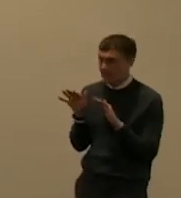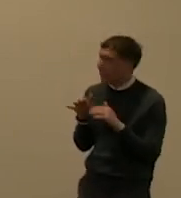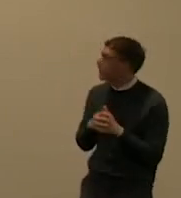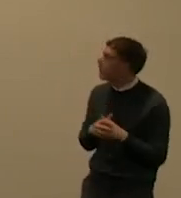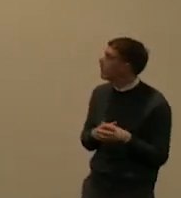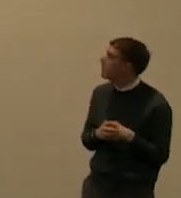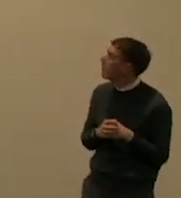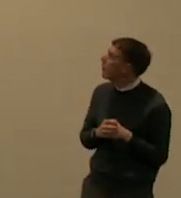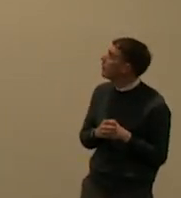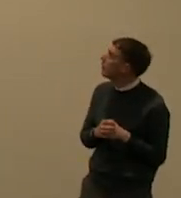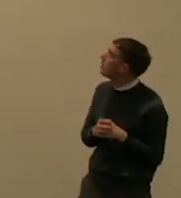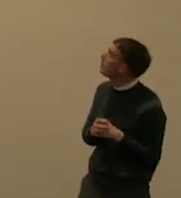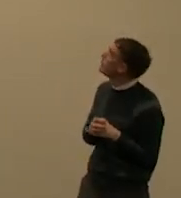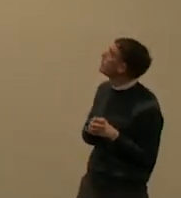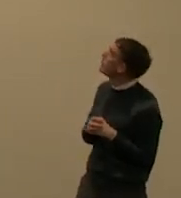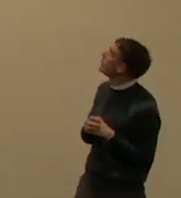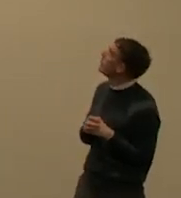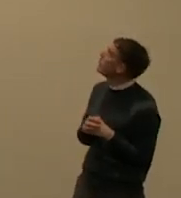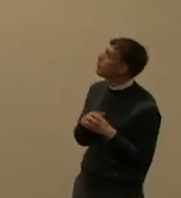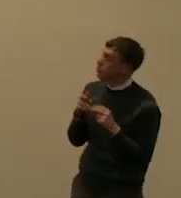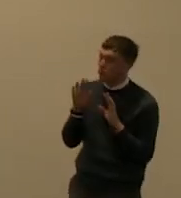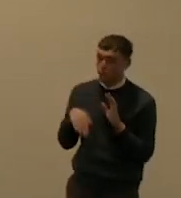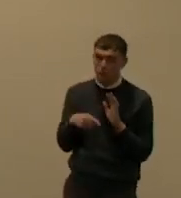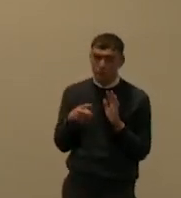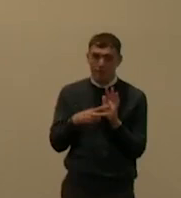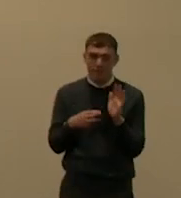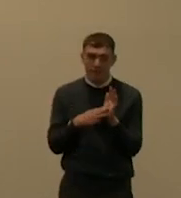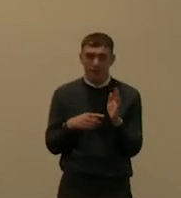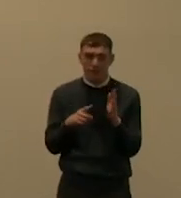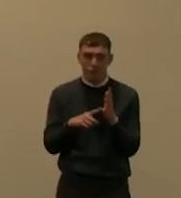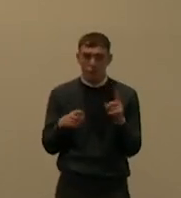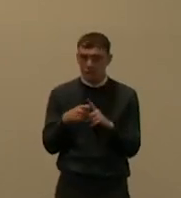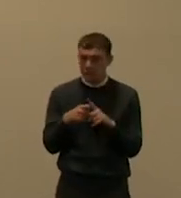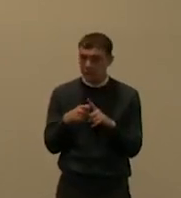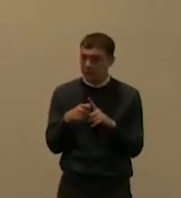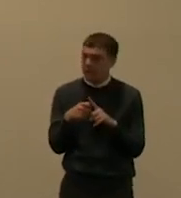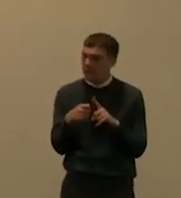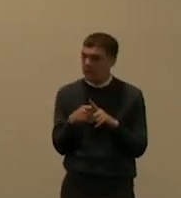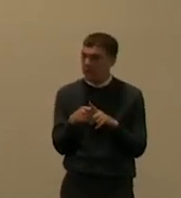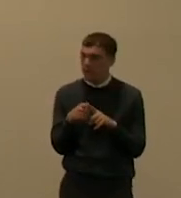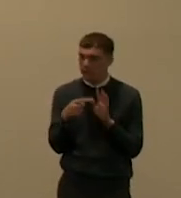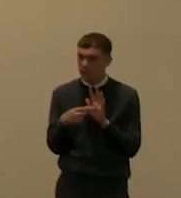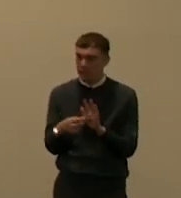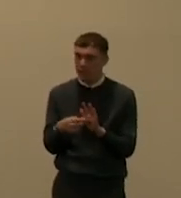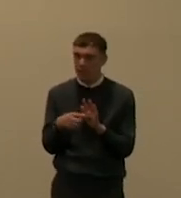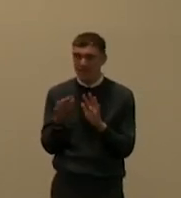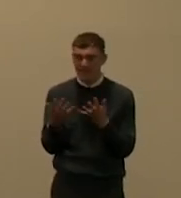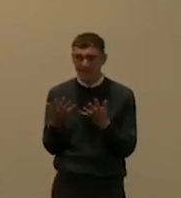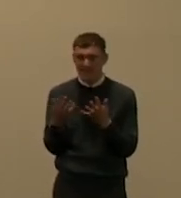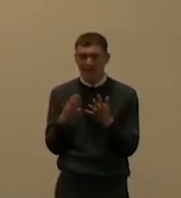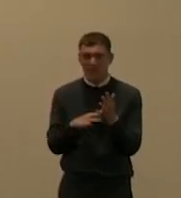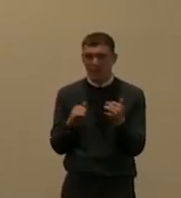Okay, here, from the VM UK to the West Europe connection, you can see here we have a 10